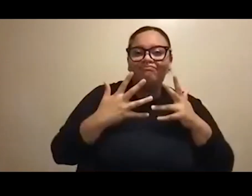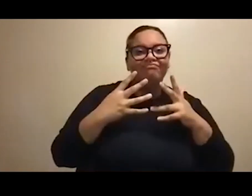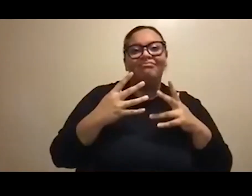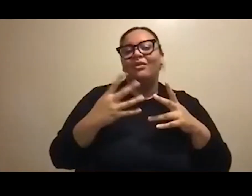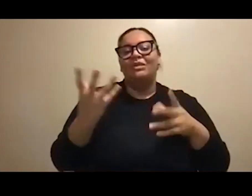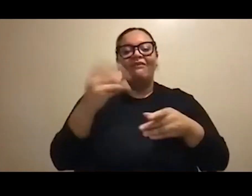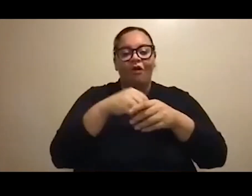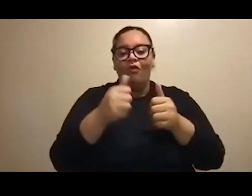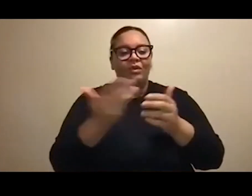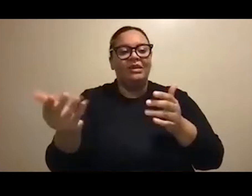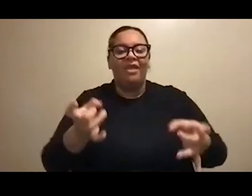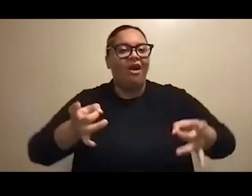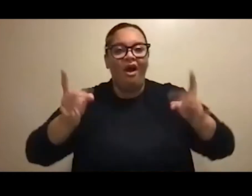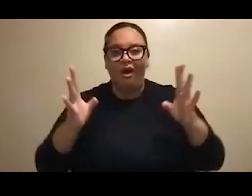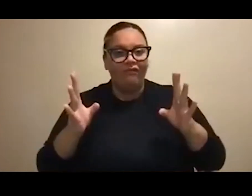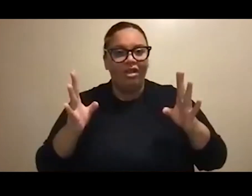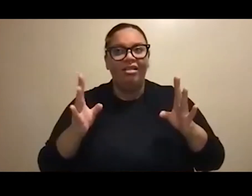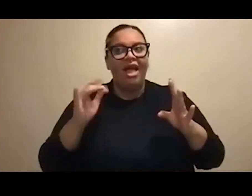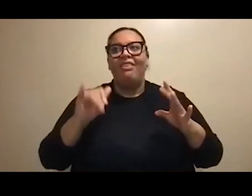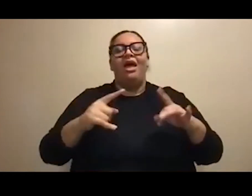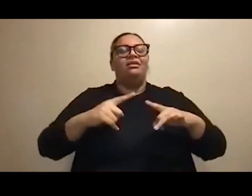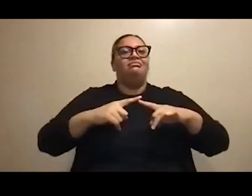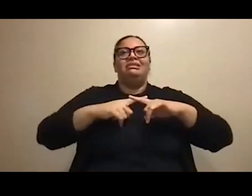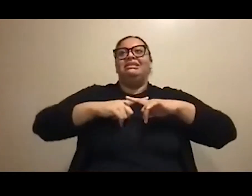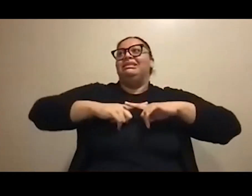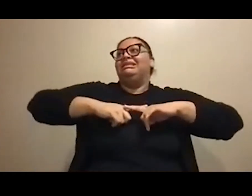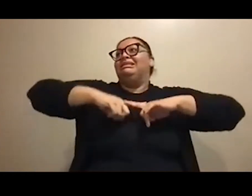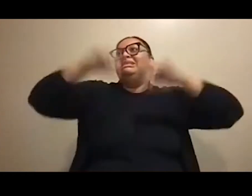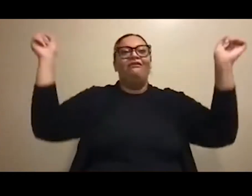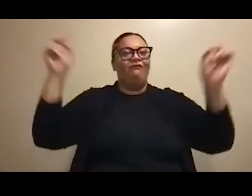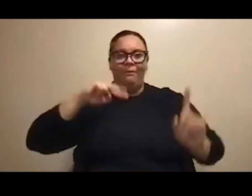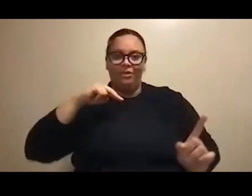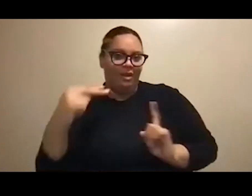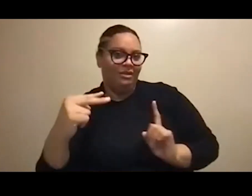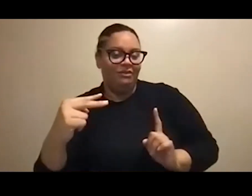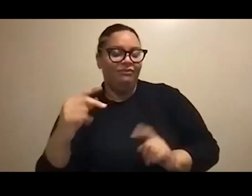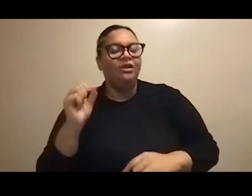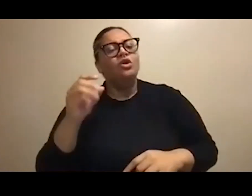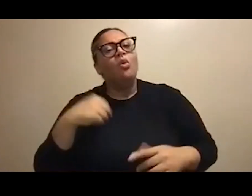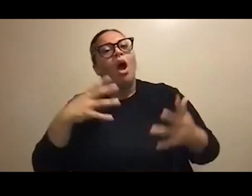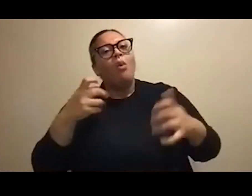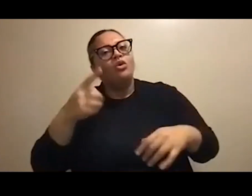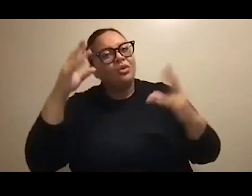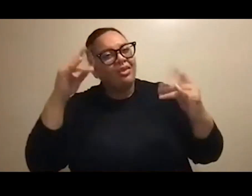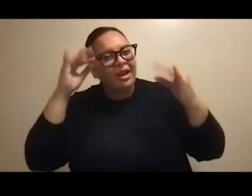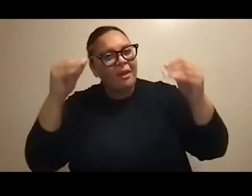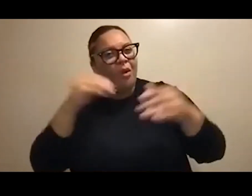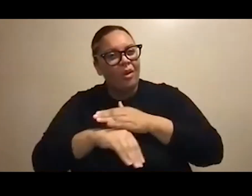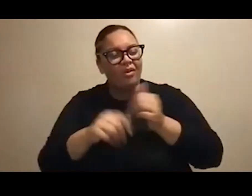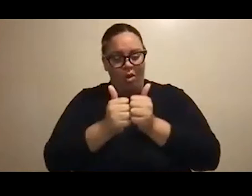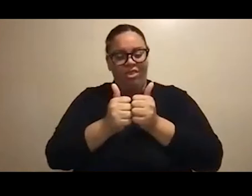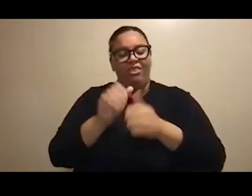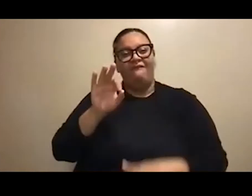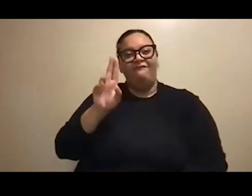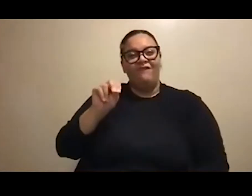medalist was entirely in a different universe. What I'm trying to get you to think about, again, Feng Shui, what I'm trying to get you to